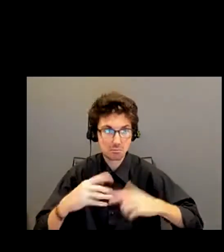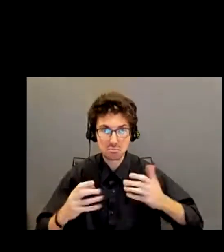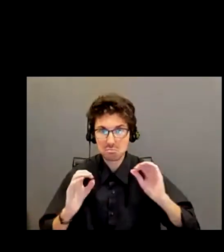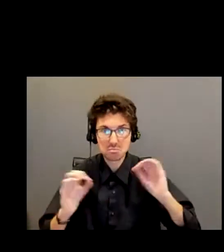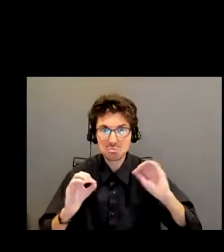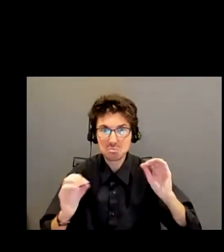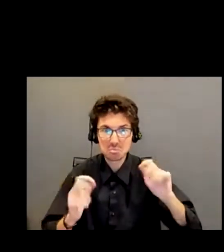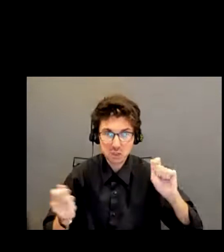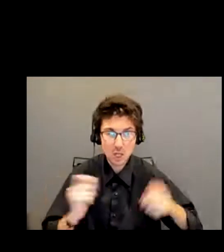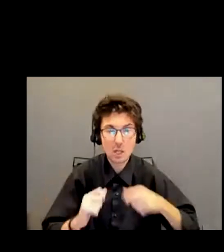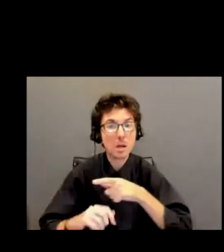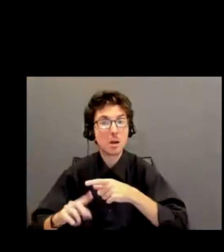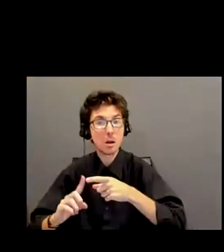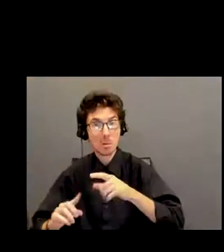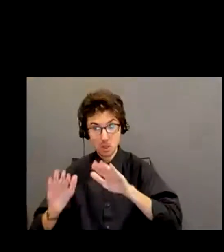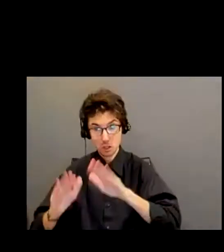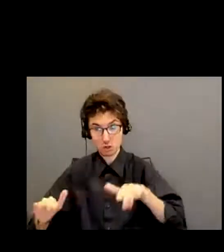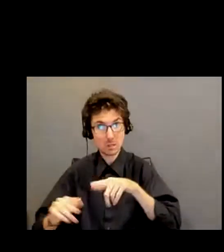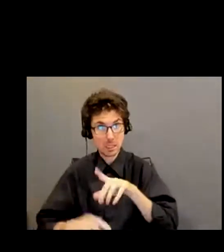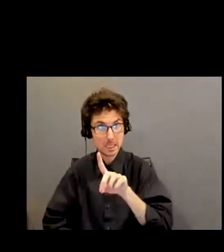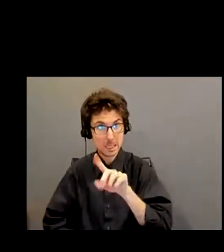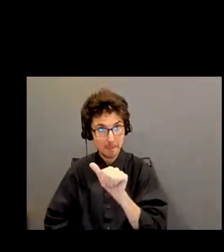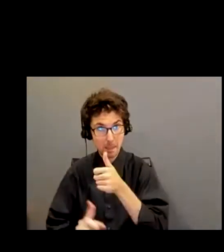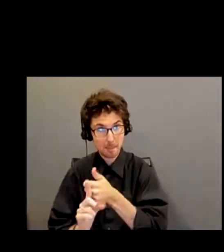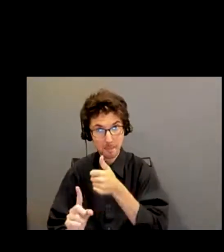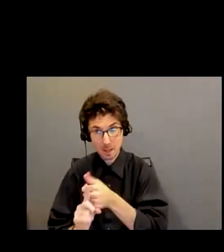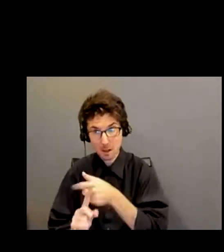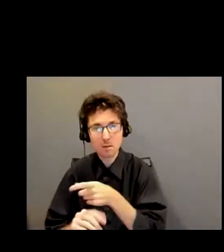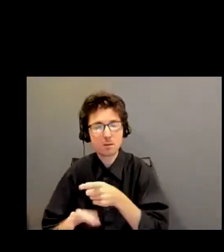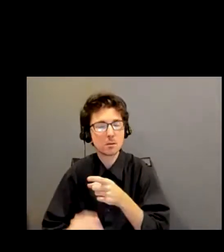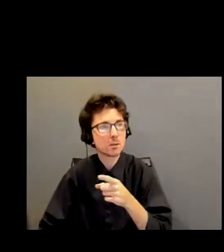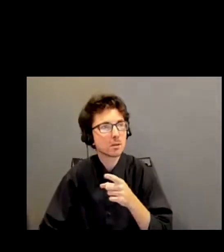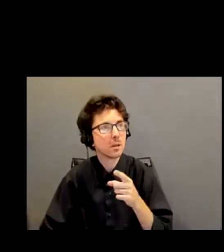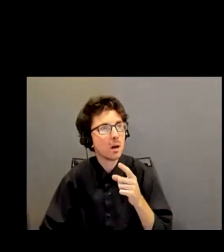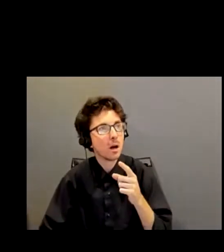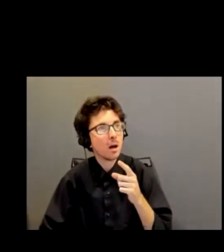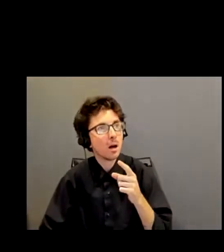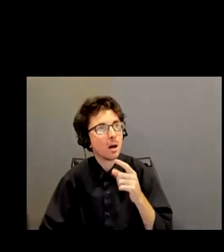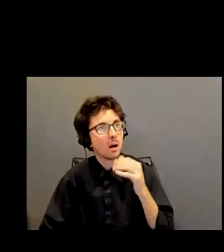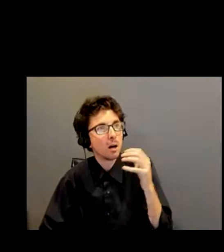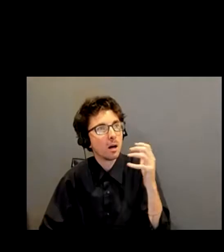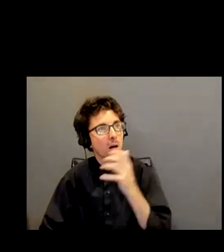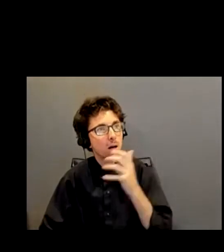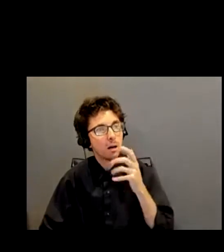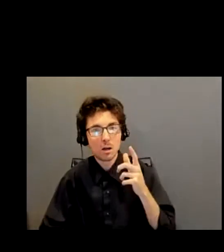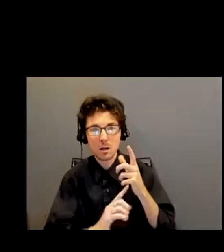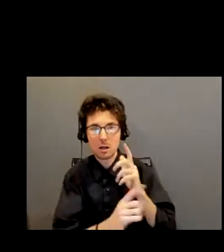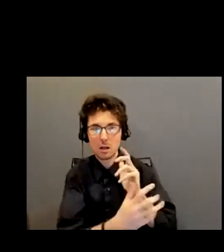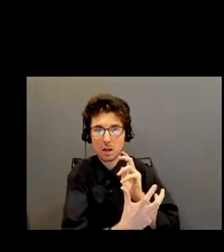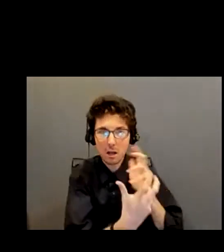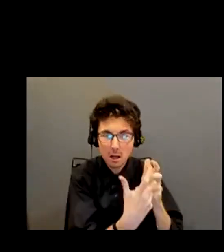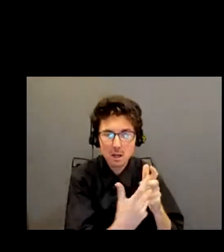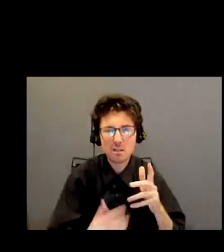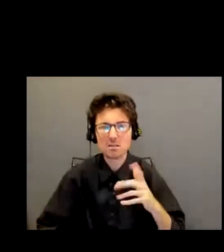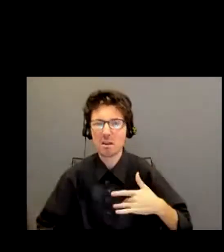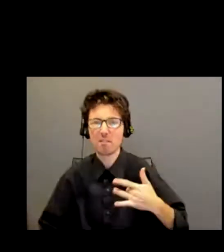is included in a regular school, you do not take it for granted being included in a regular school. You will always